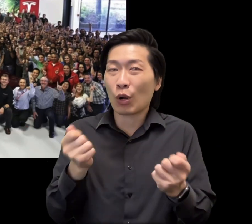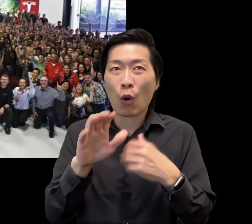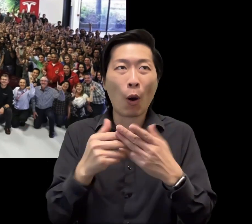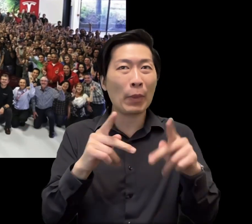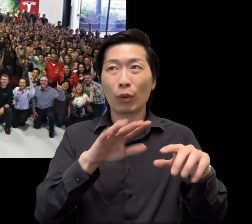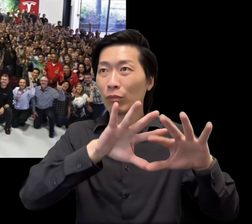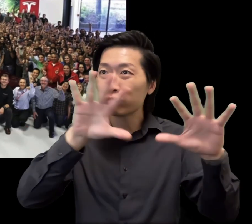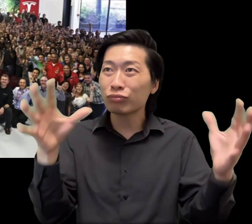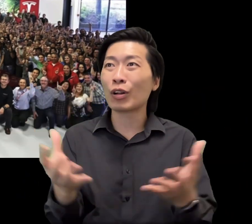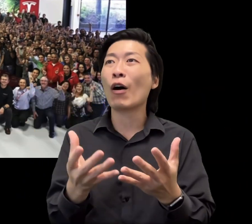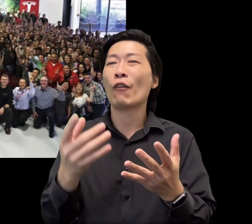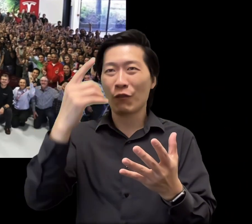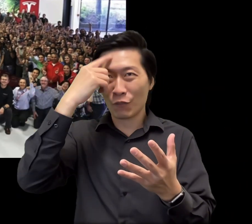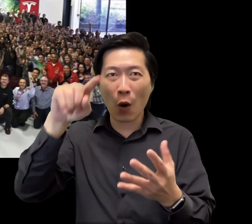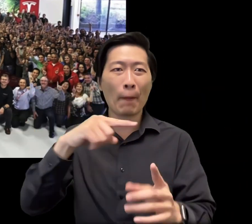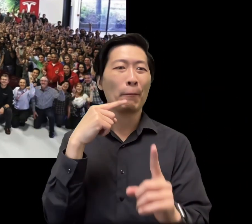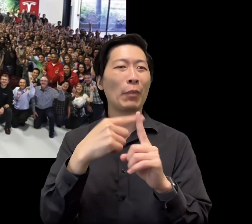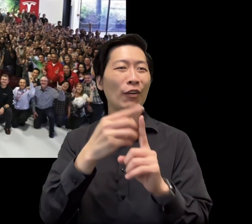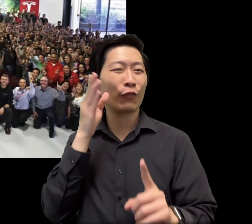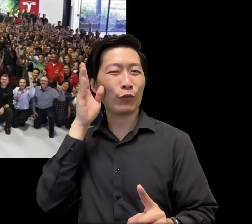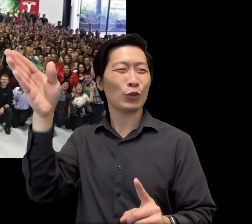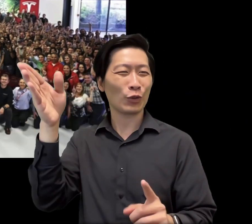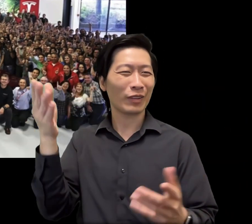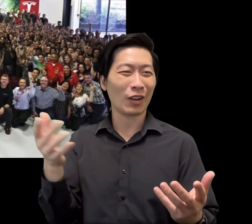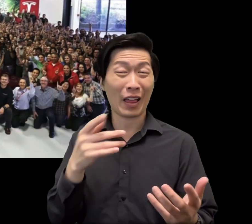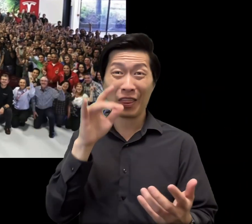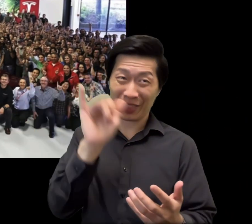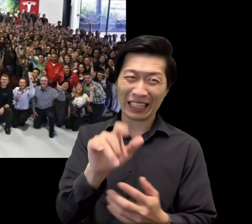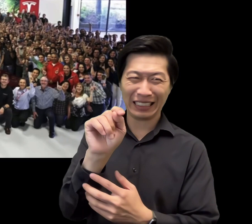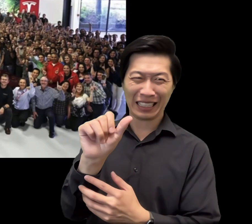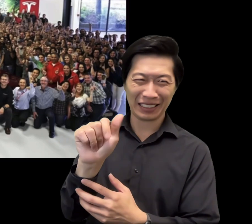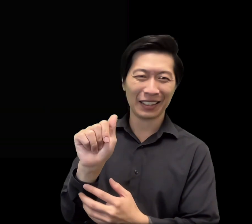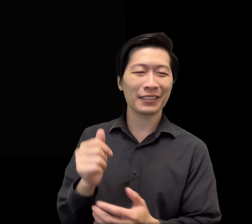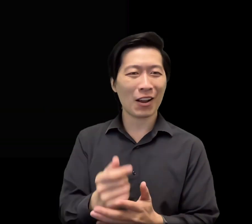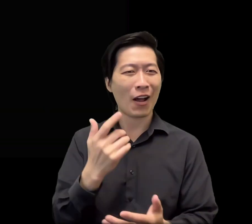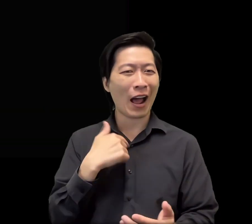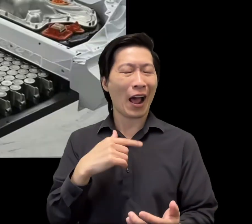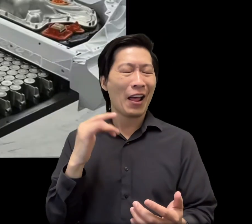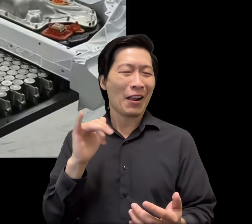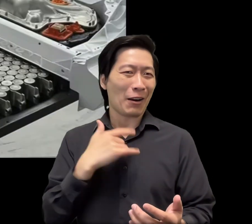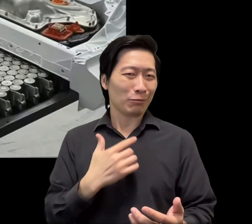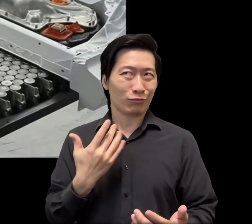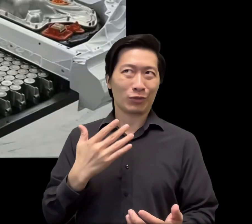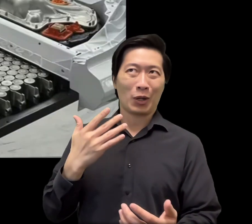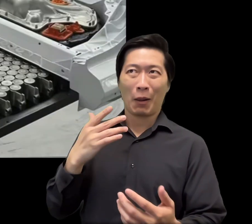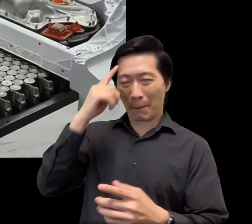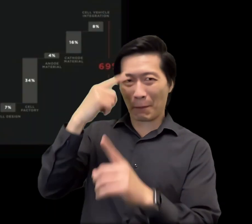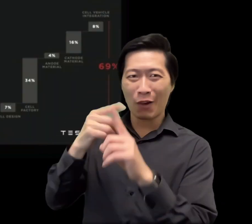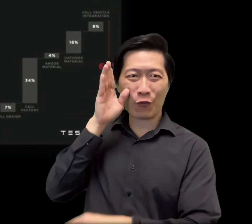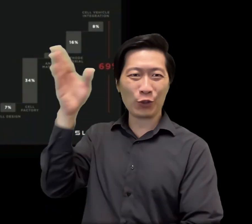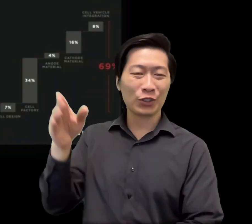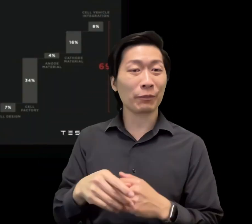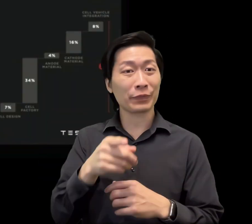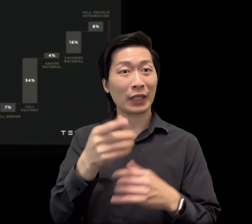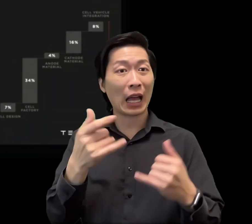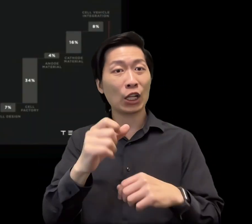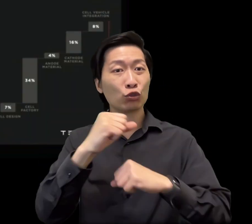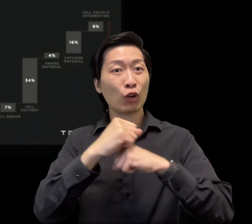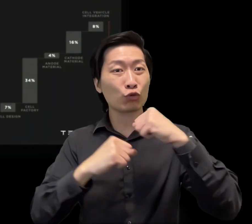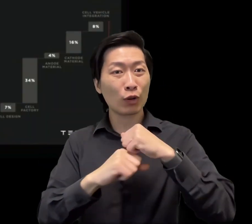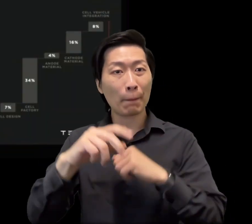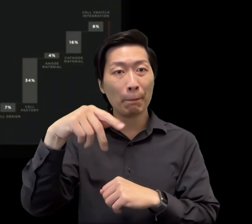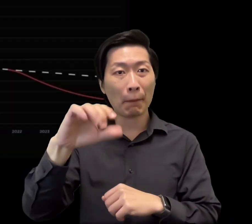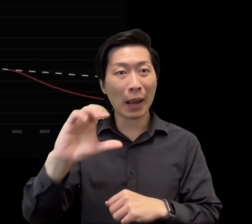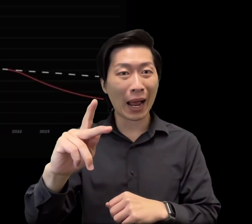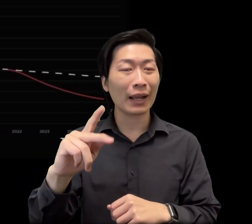around a positive idea for the future. And that's like what Tesla represents, and I think that's incredible. Okay, so I'm probably going too slow. Okay, structural pack.